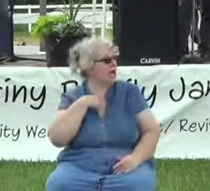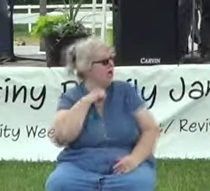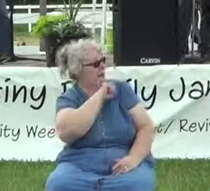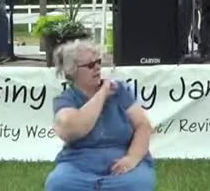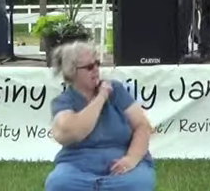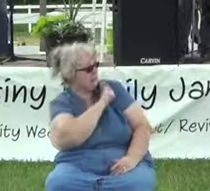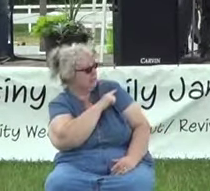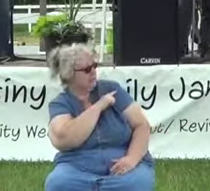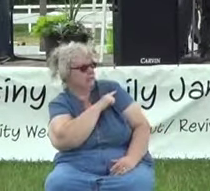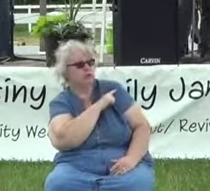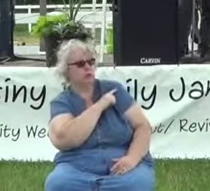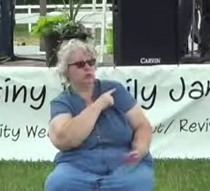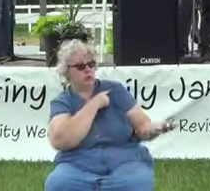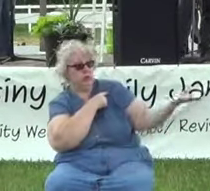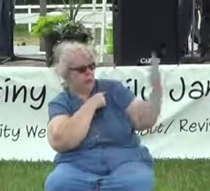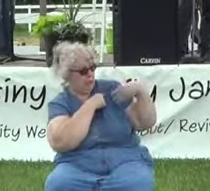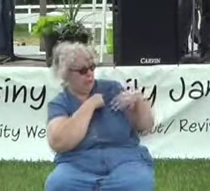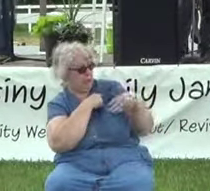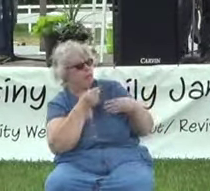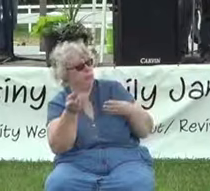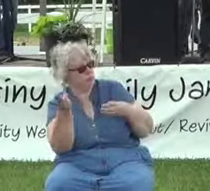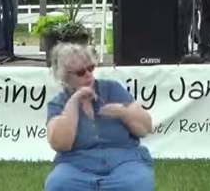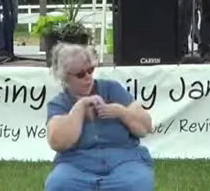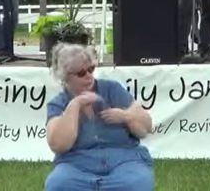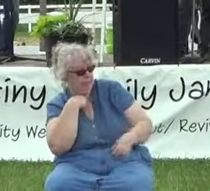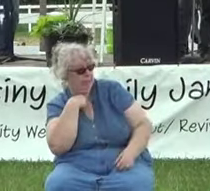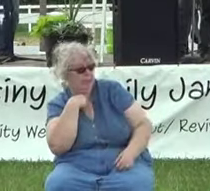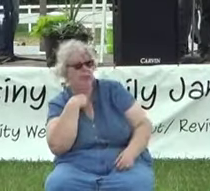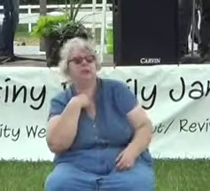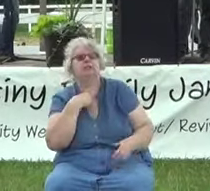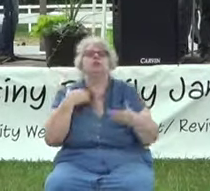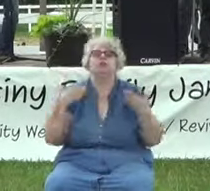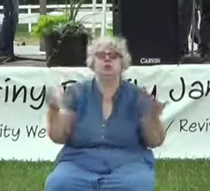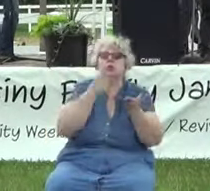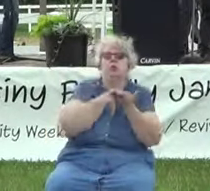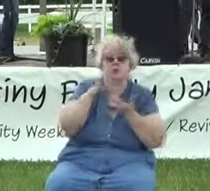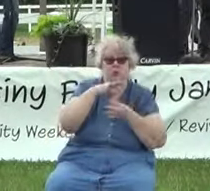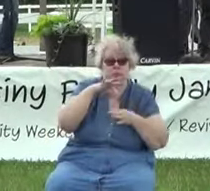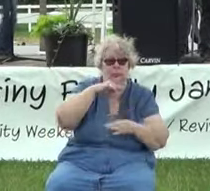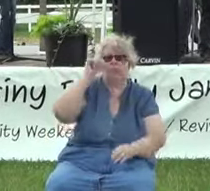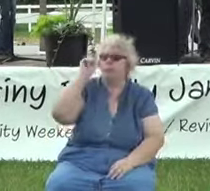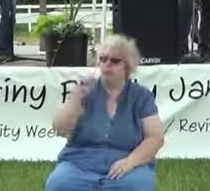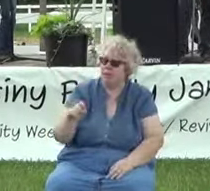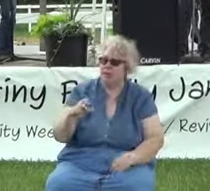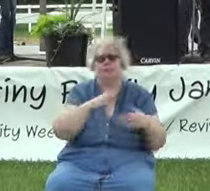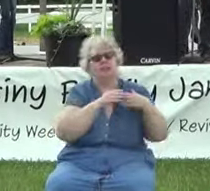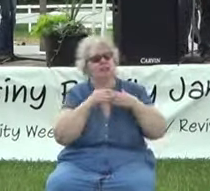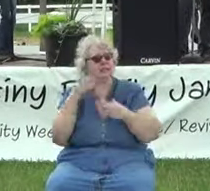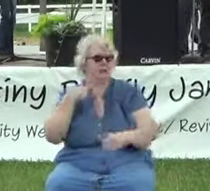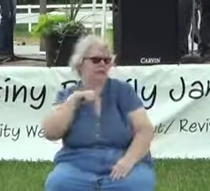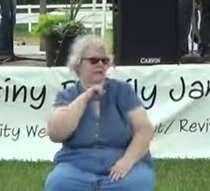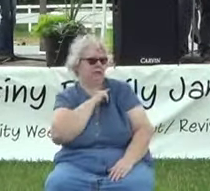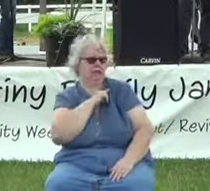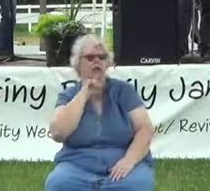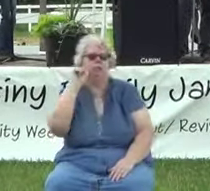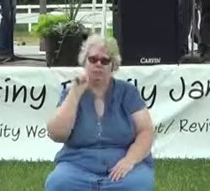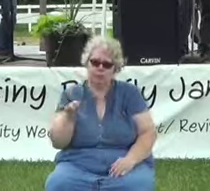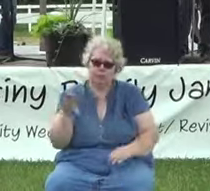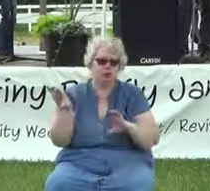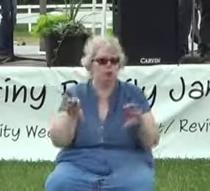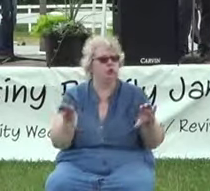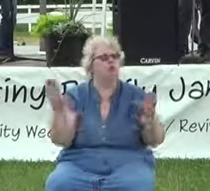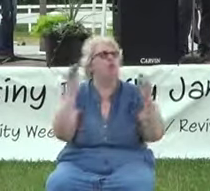He doesn't have any notes, see? So the Holy Spirit's got to lead us this morning. And that's what we need to do more of in our churches